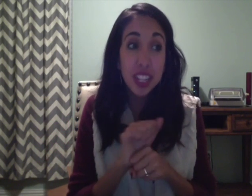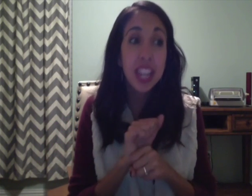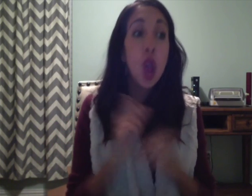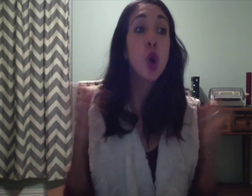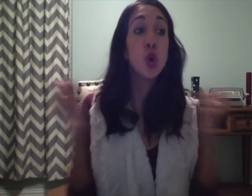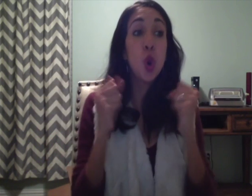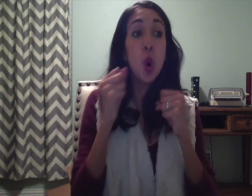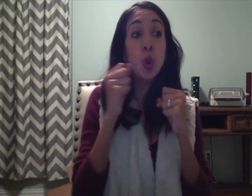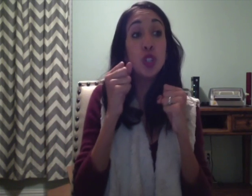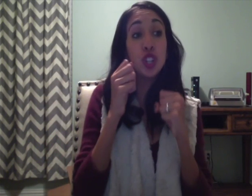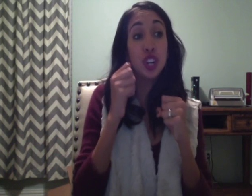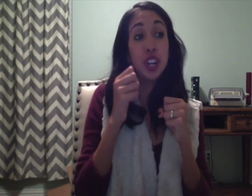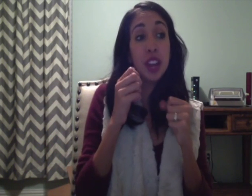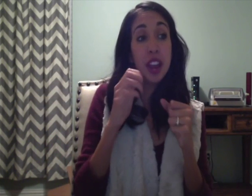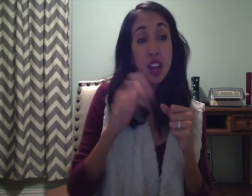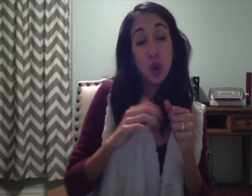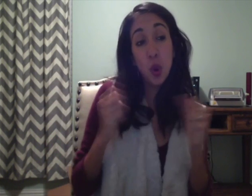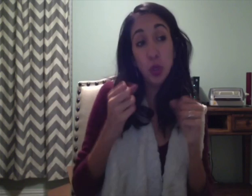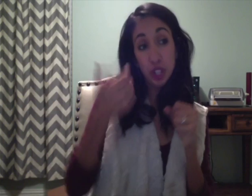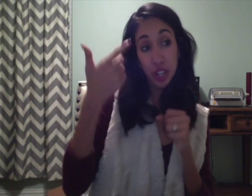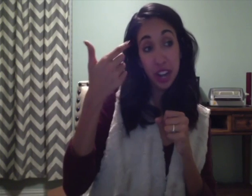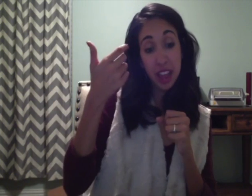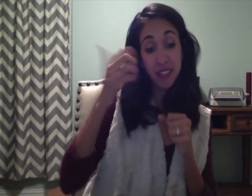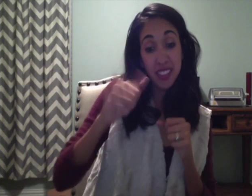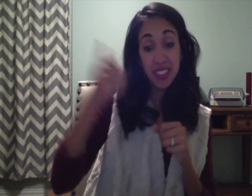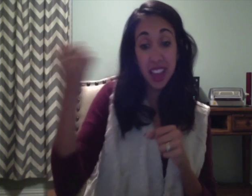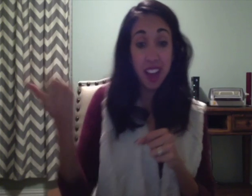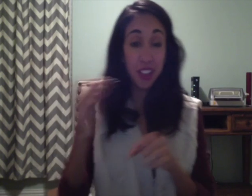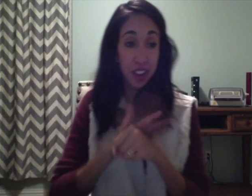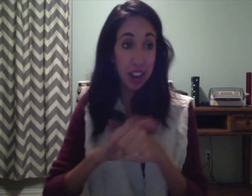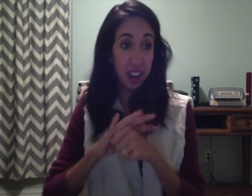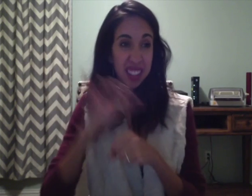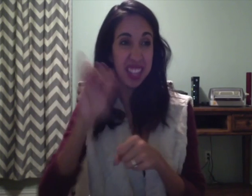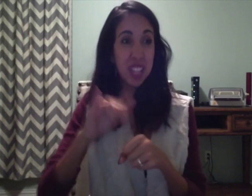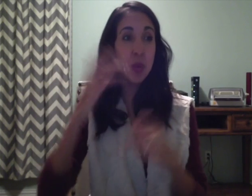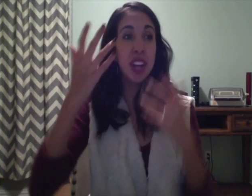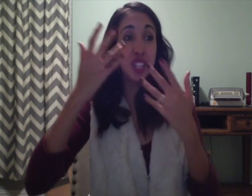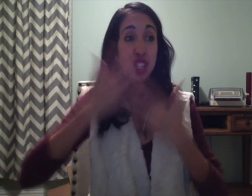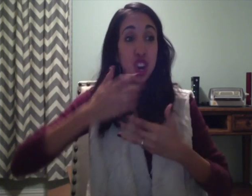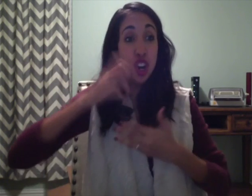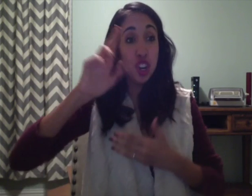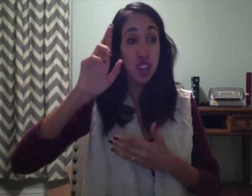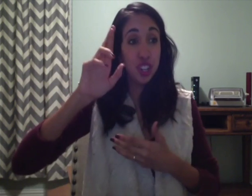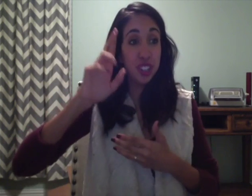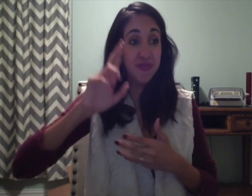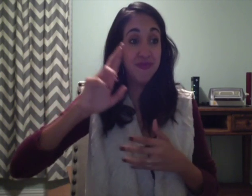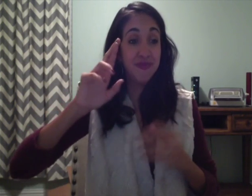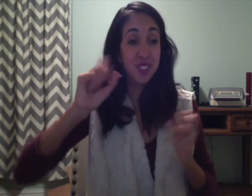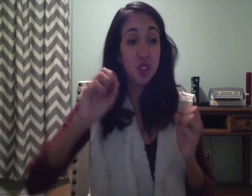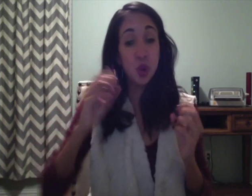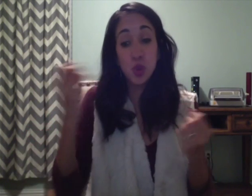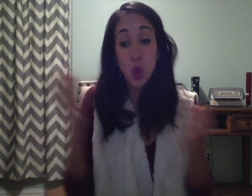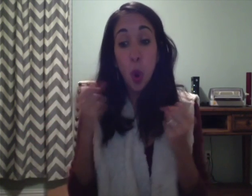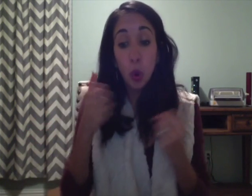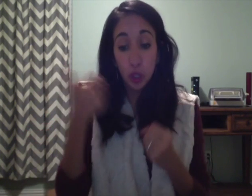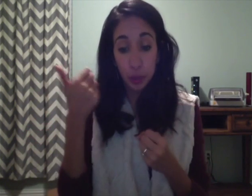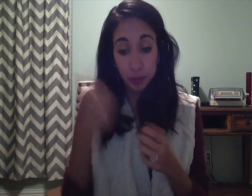actually colder than the other areas. That's why it's darker. So it's colder.